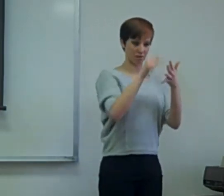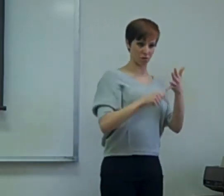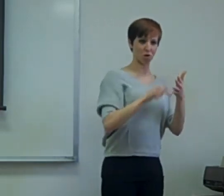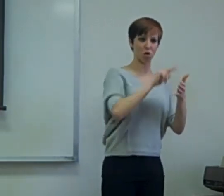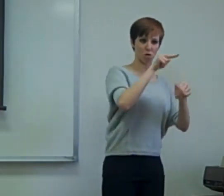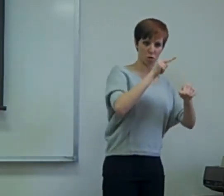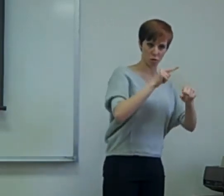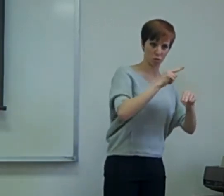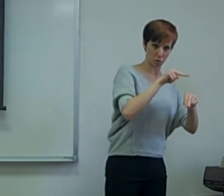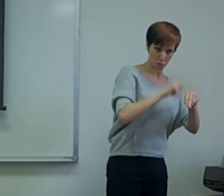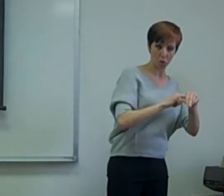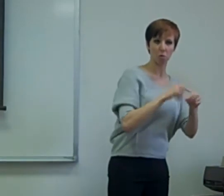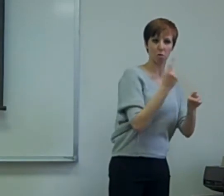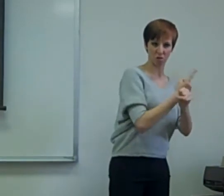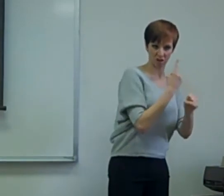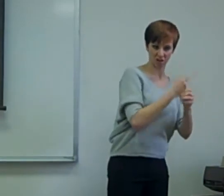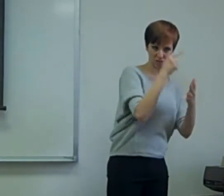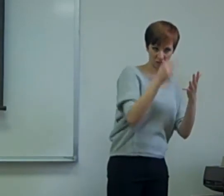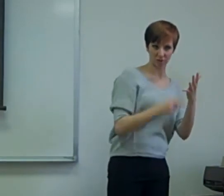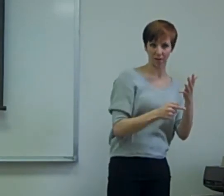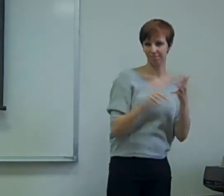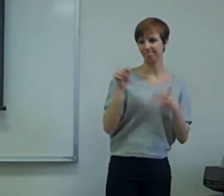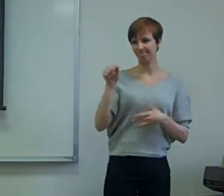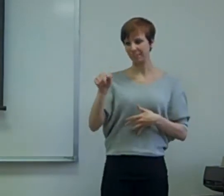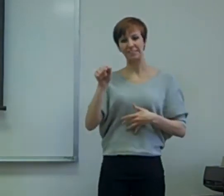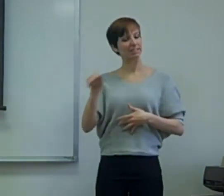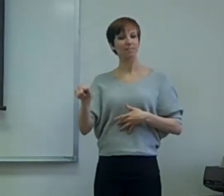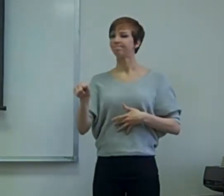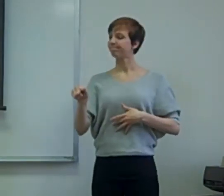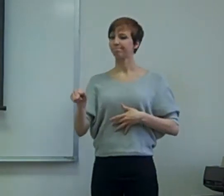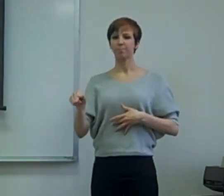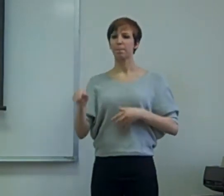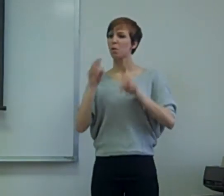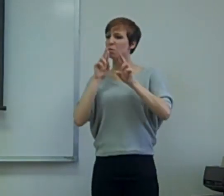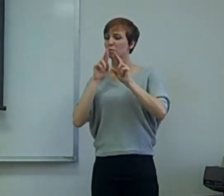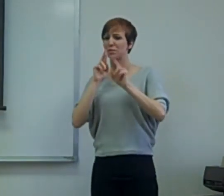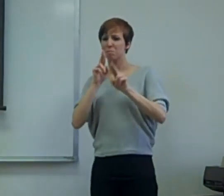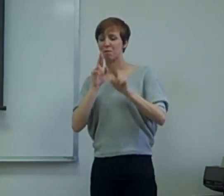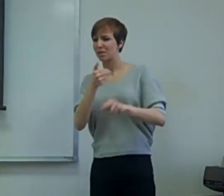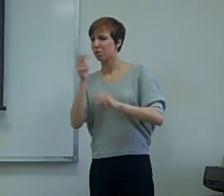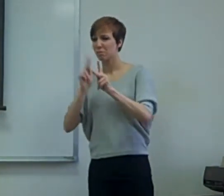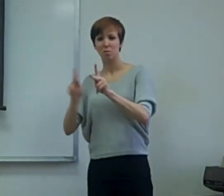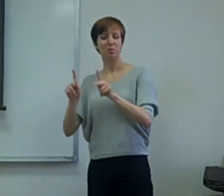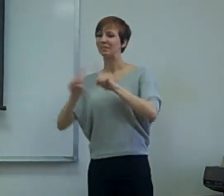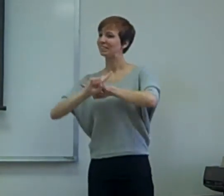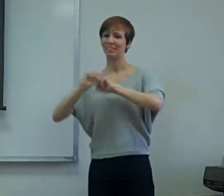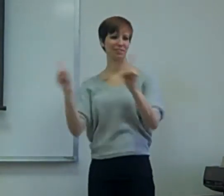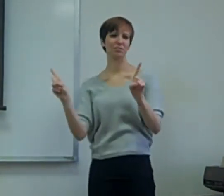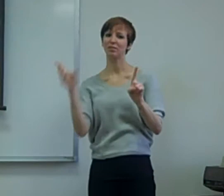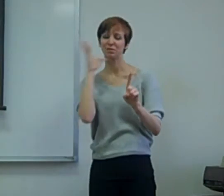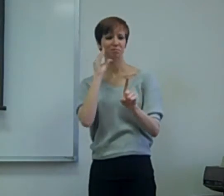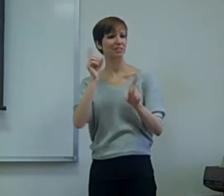that every response is different. There's an individual response to grief. Okay?